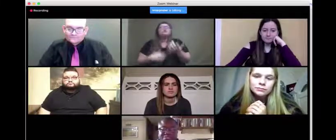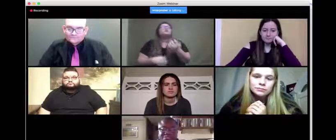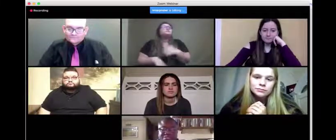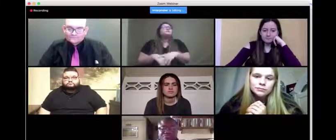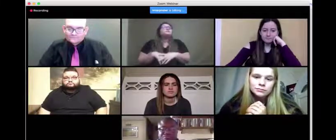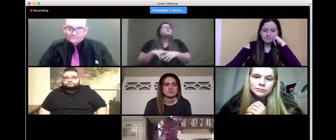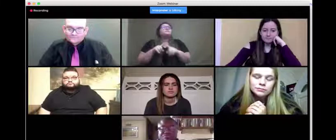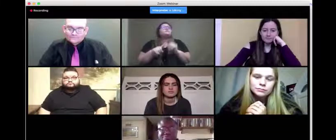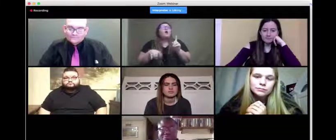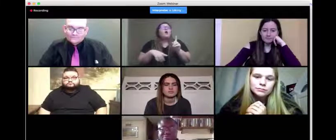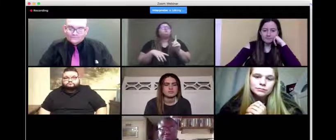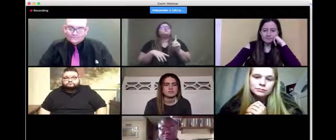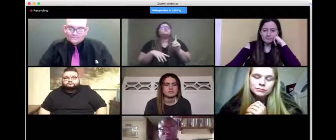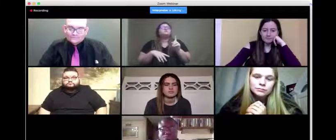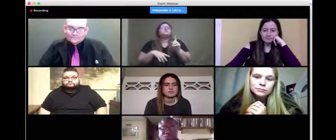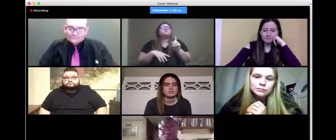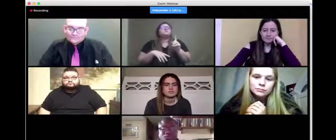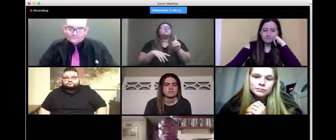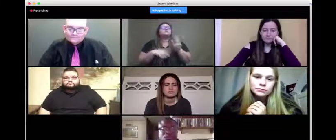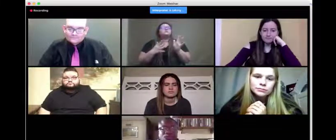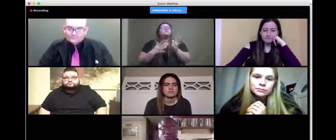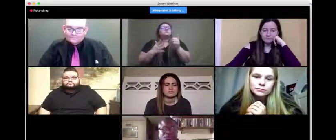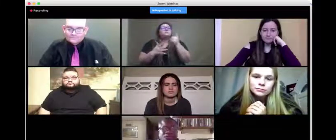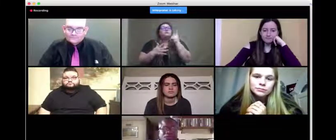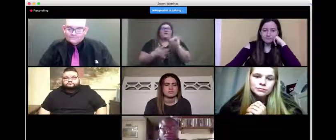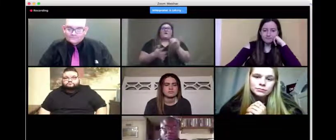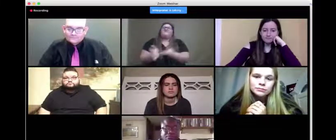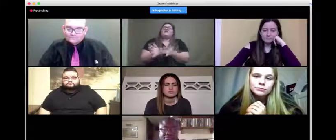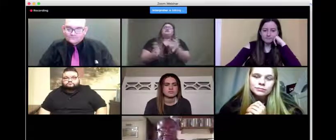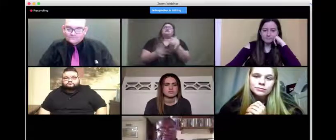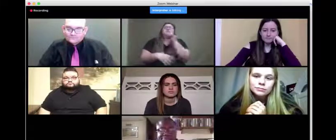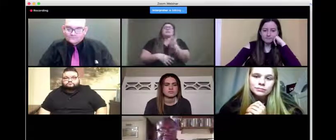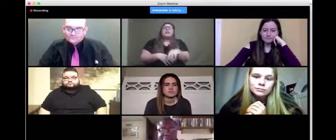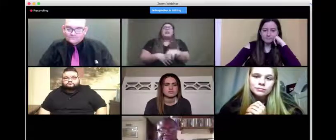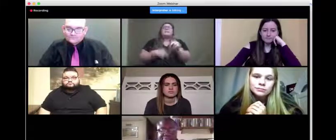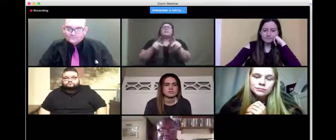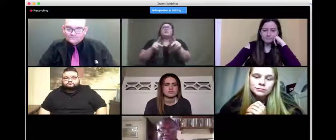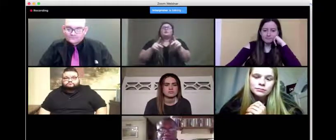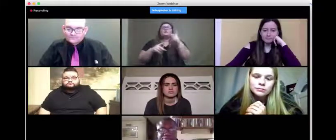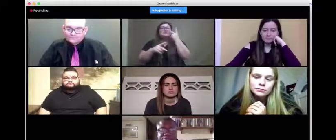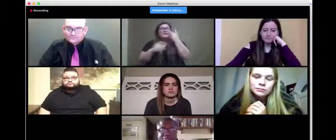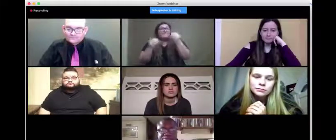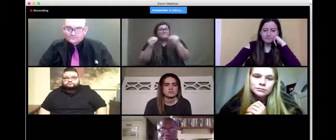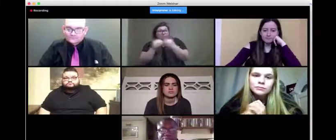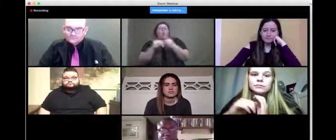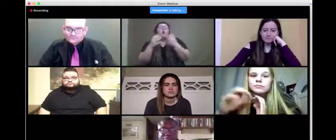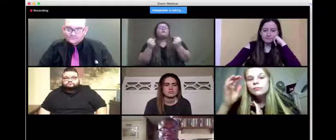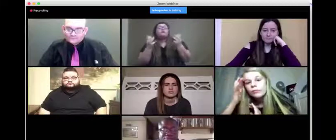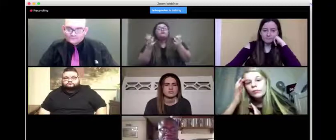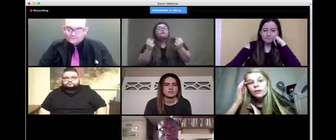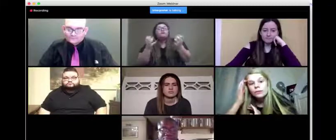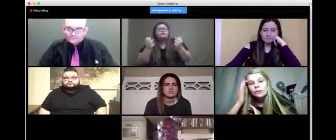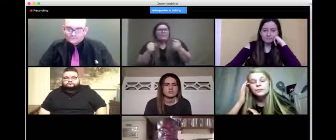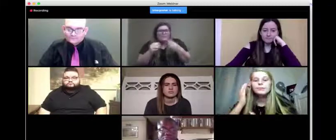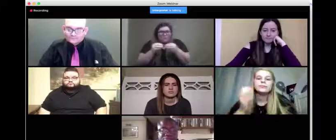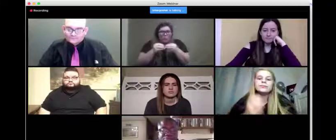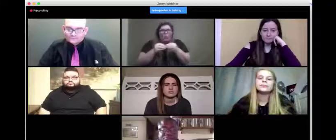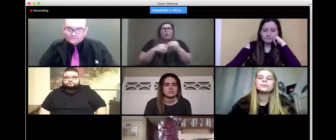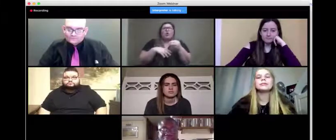And the advantage is that people can, at least is seeing signing more and more, and they find it interesting, and they're learning, and they're trying